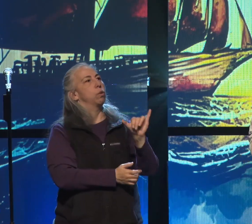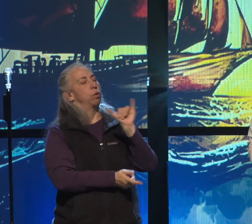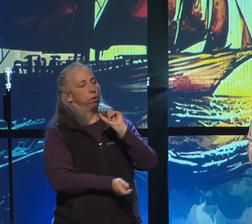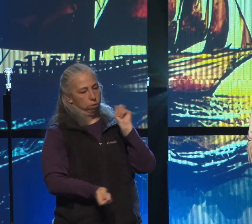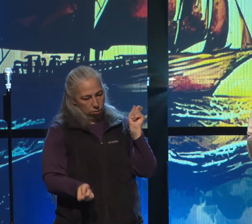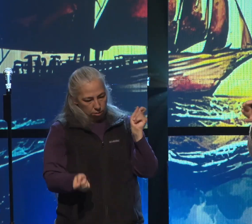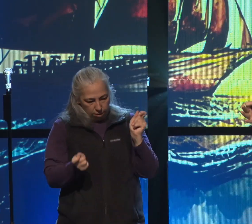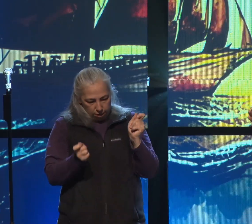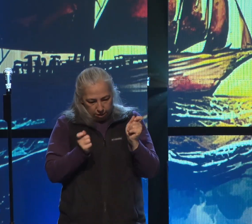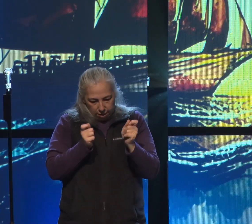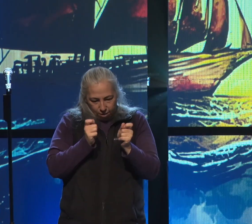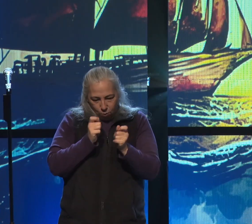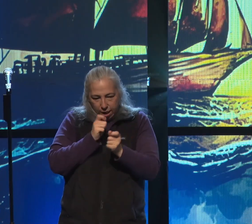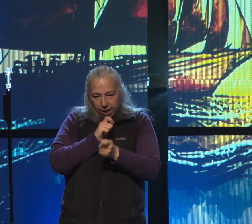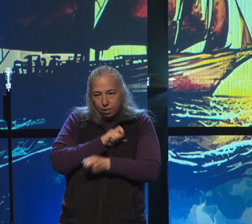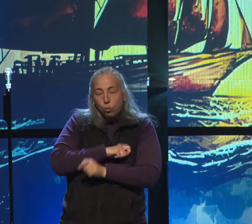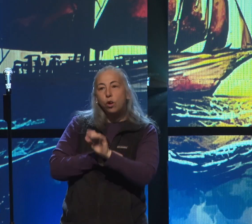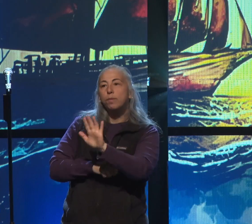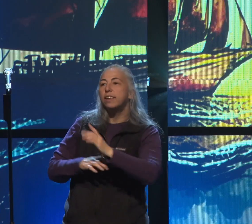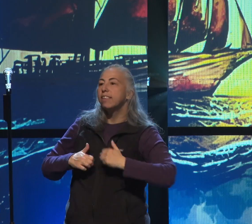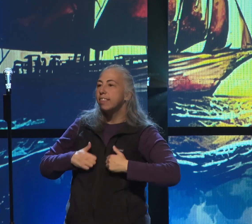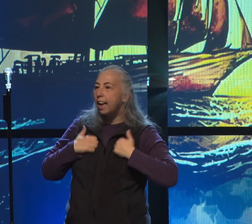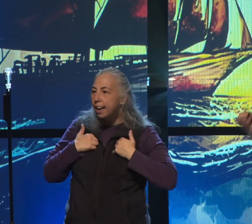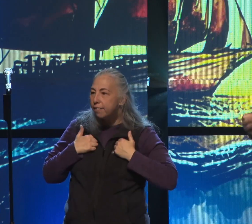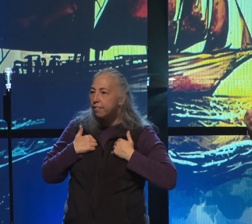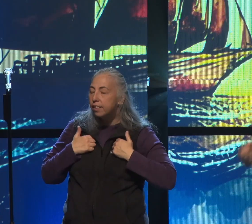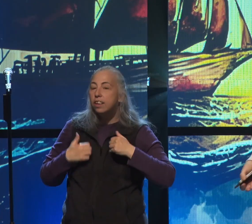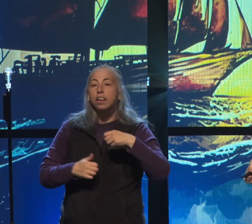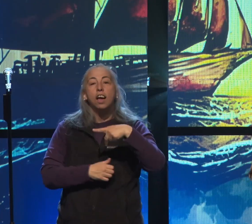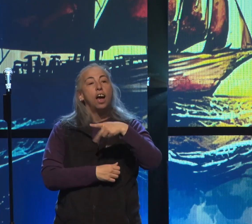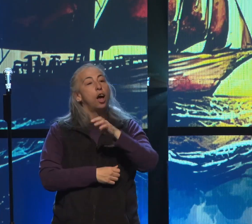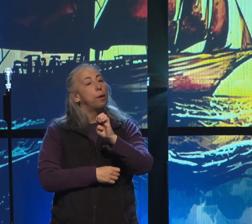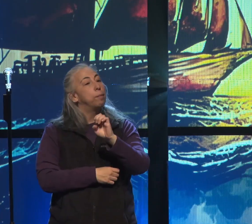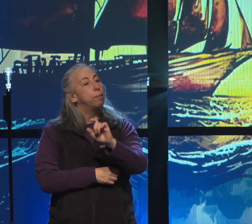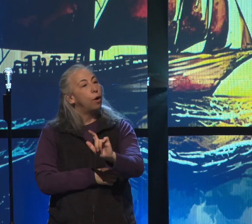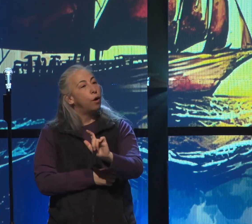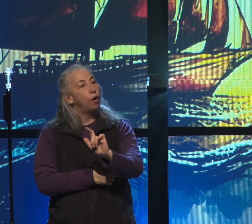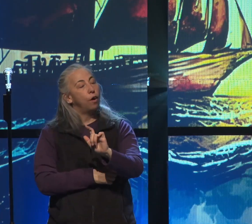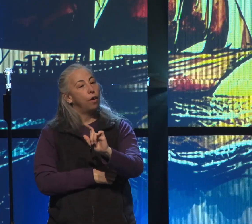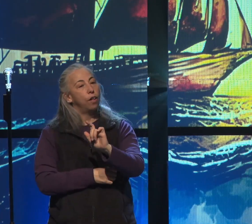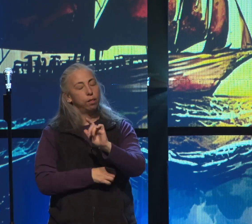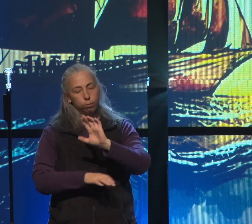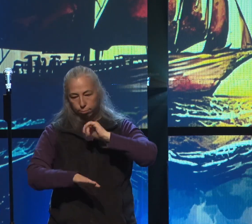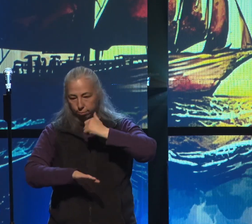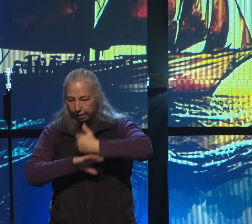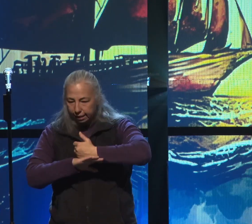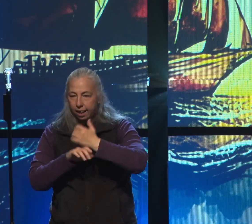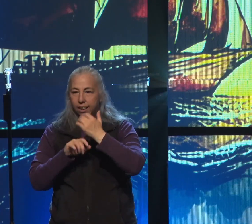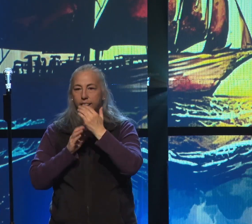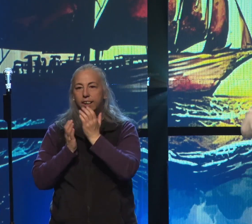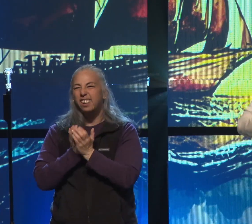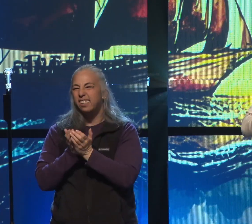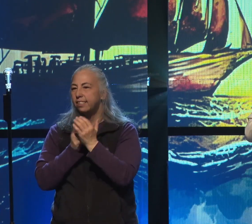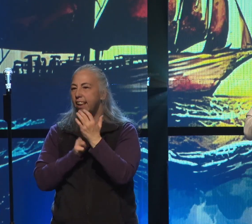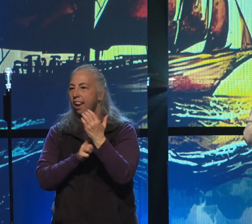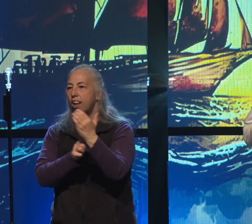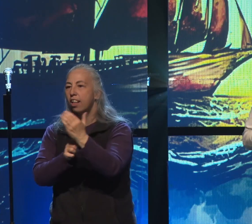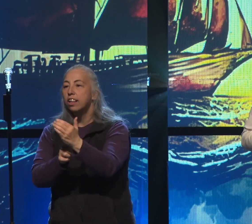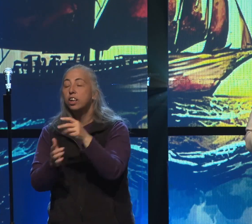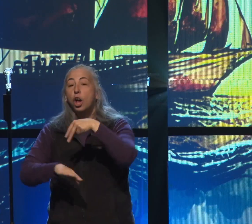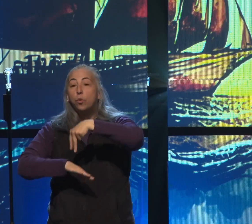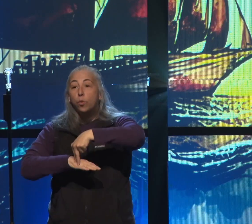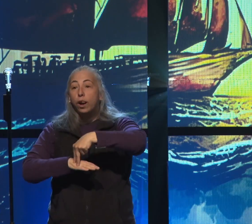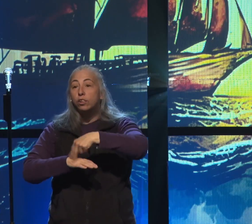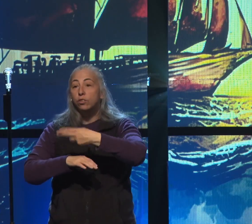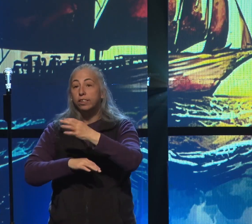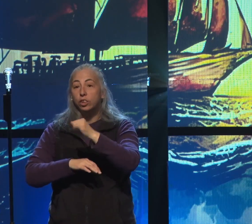and changed the course of his life. And he set his mainsail, like we talked about last week, as the resurrection, and he captained his